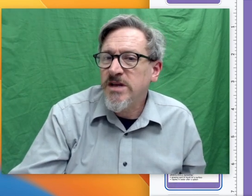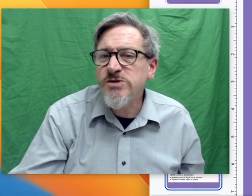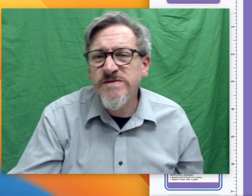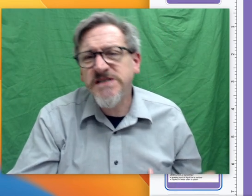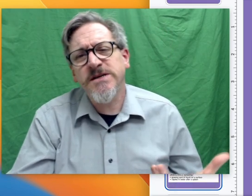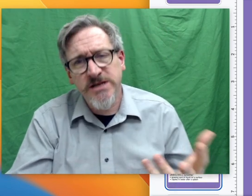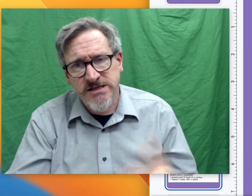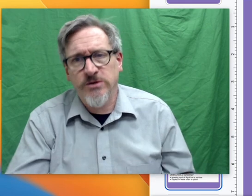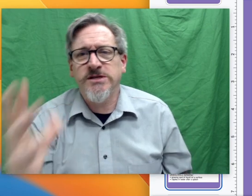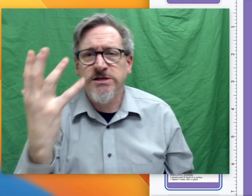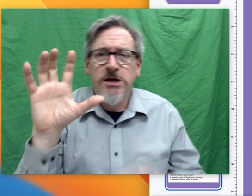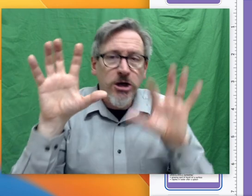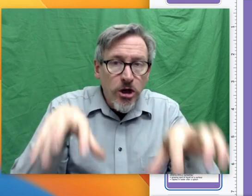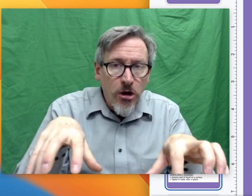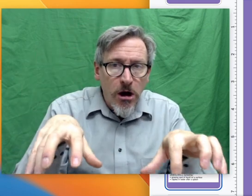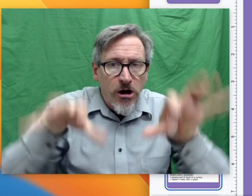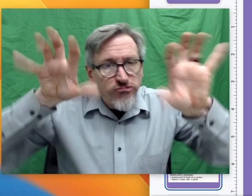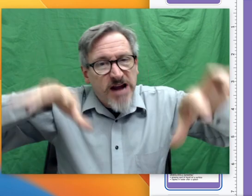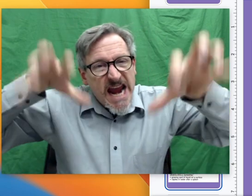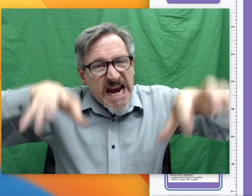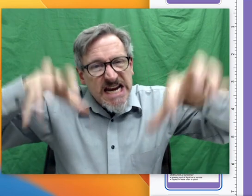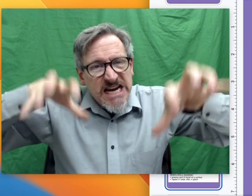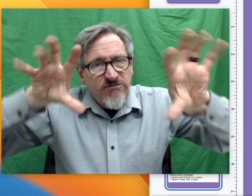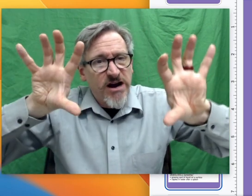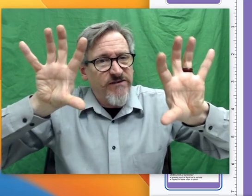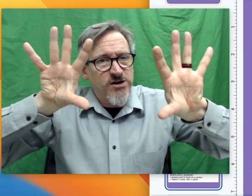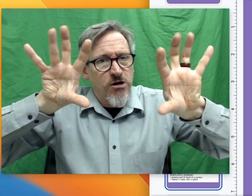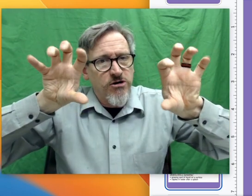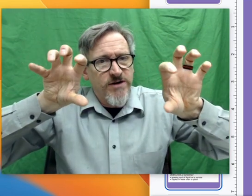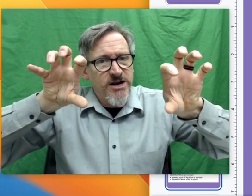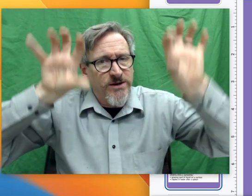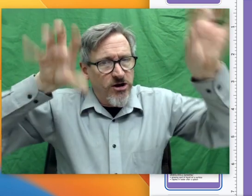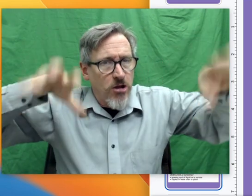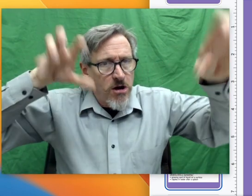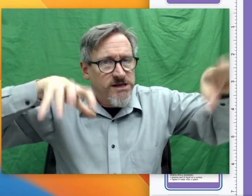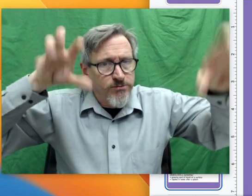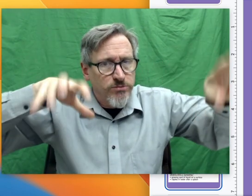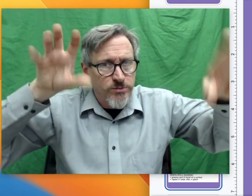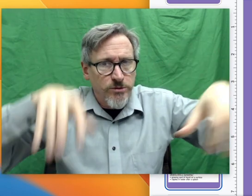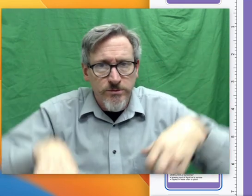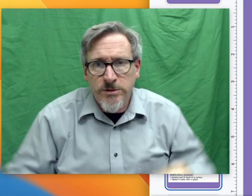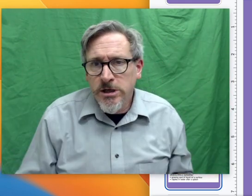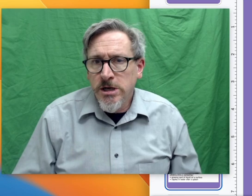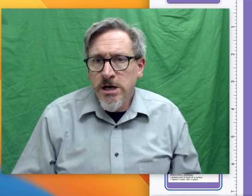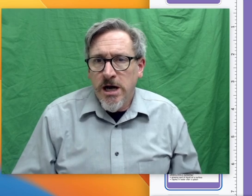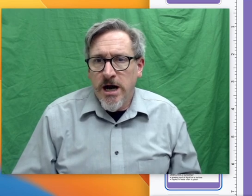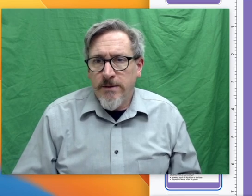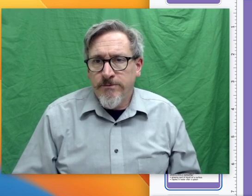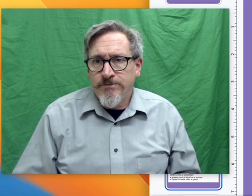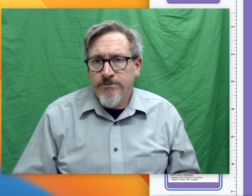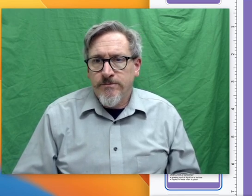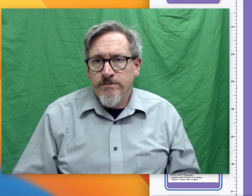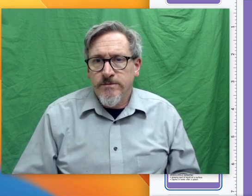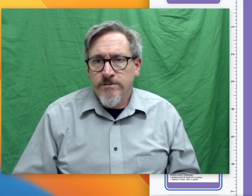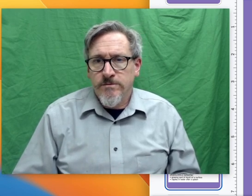So we've seen some of these other ones. Claw, rain, right? If it's a hard rain, you want the claws. boom.